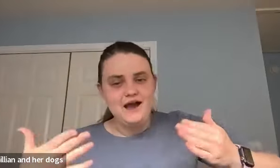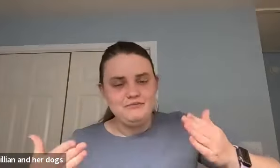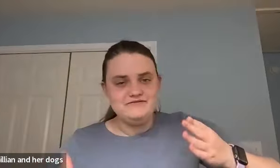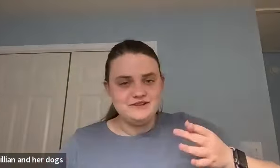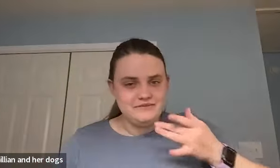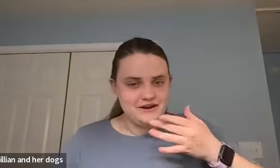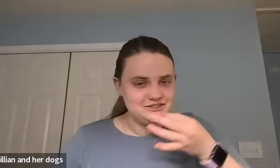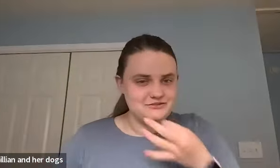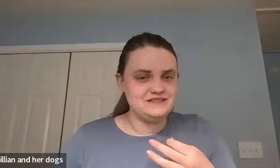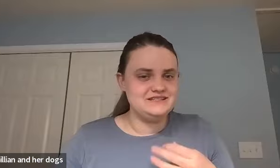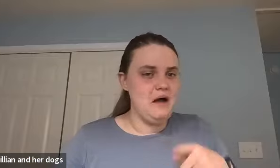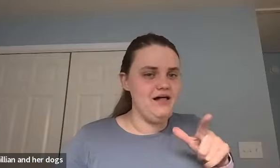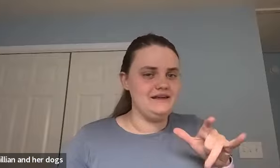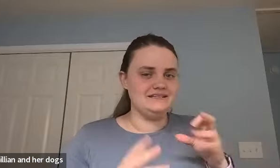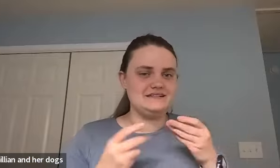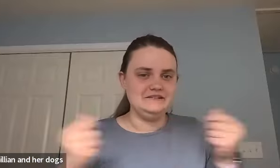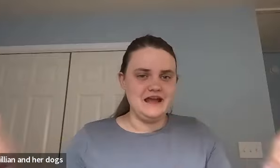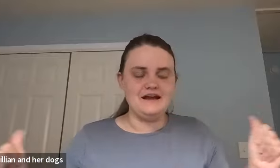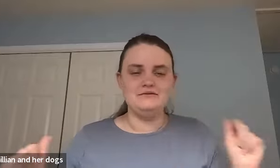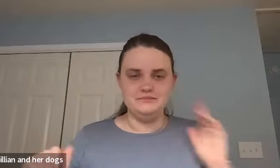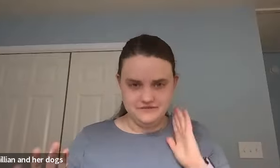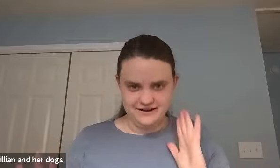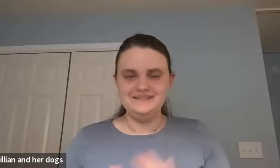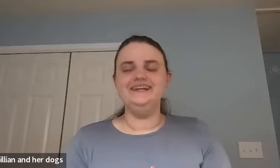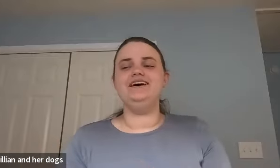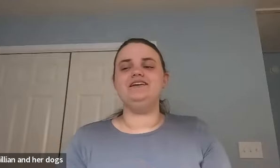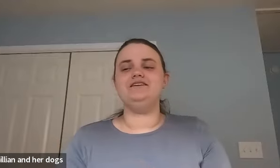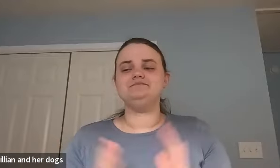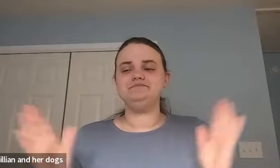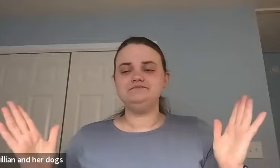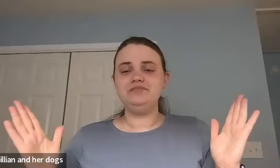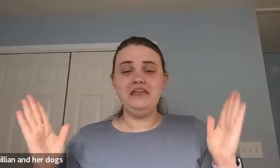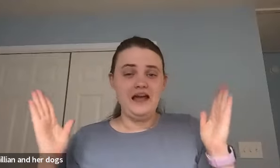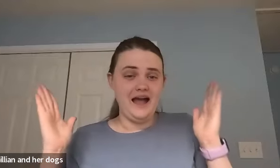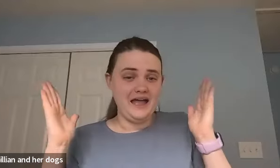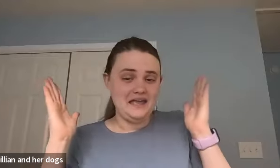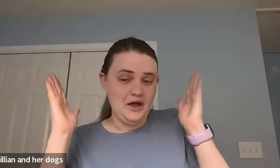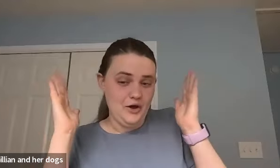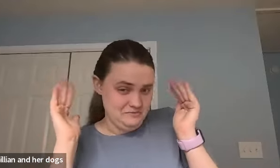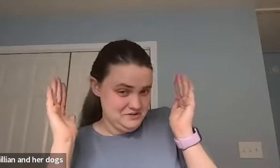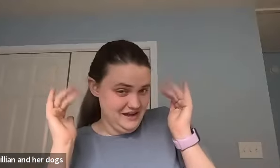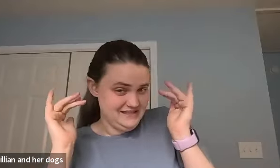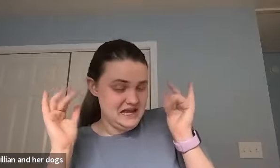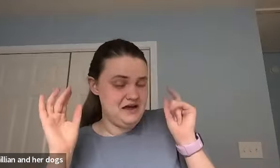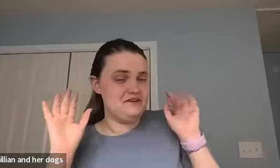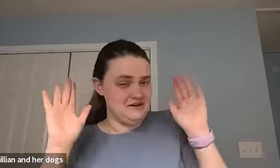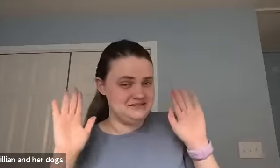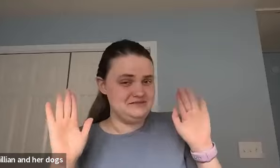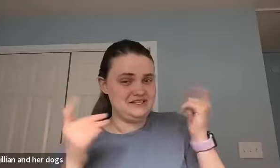I'll be feeling better soon. Once the pollen is cleared out, I will be fine. I hope you guys have an awesome rest of